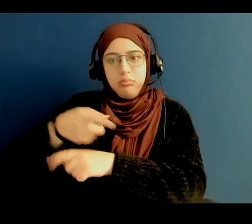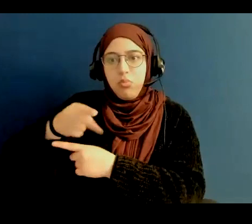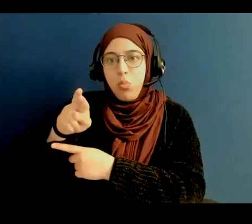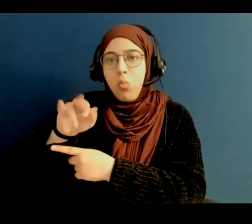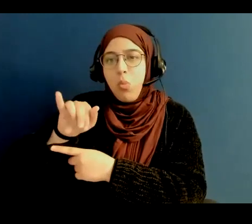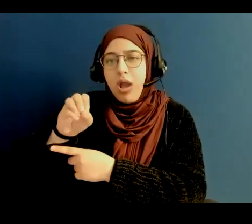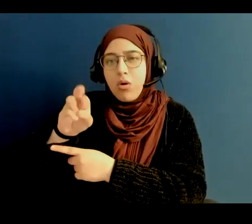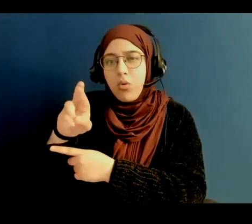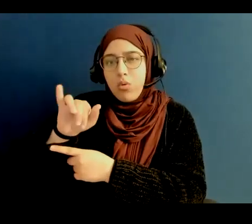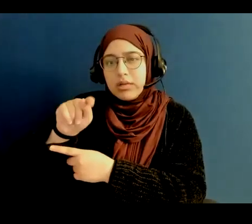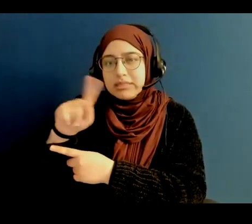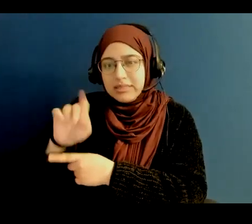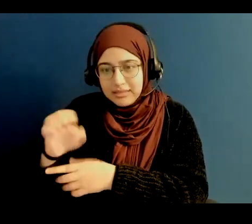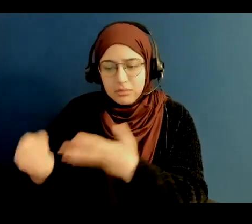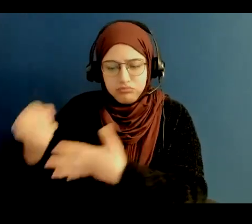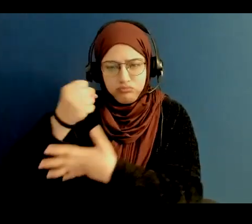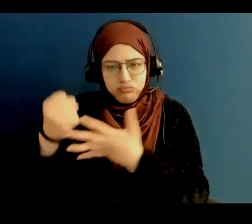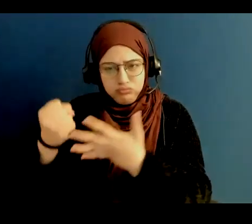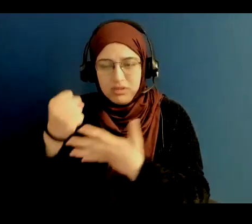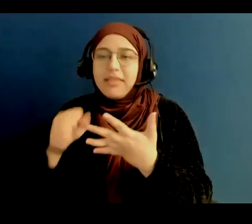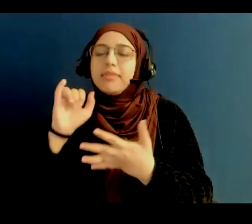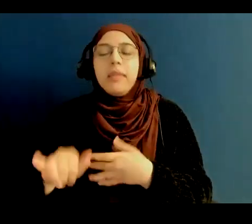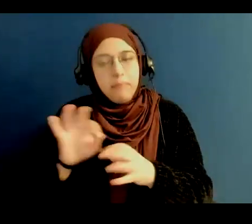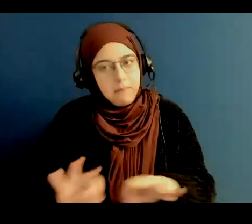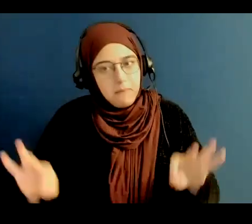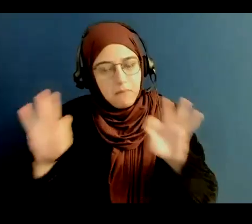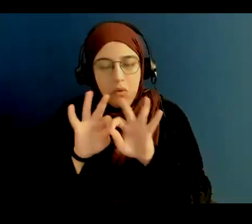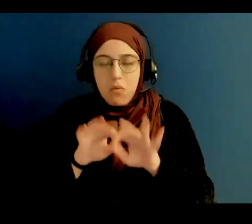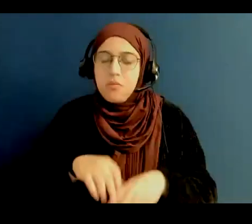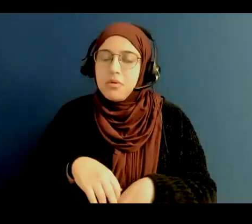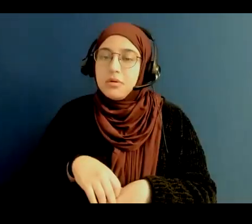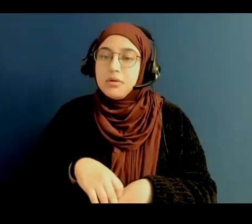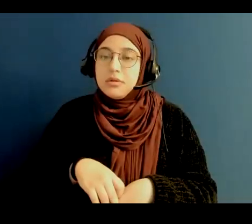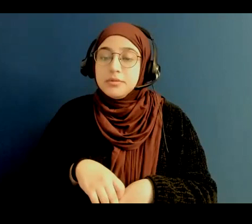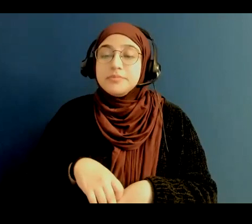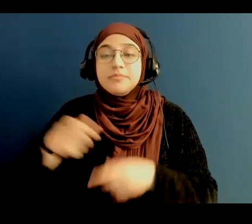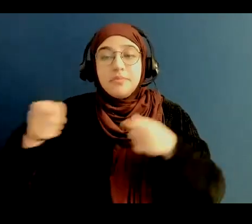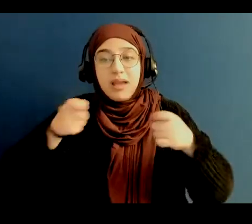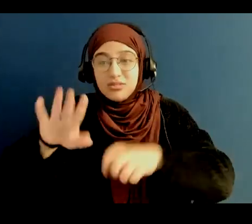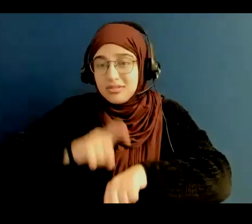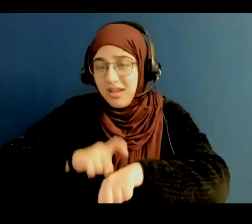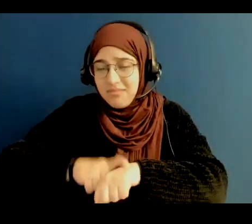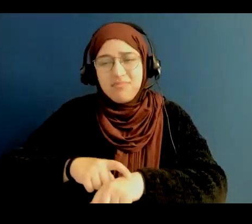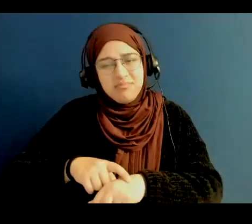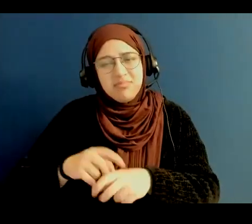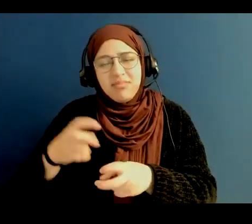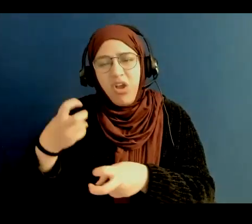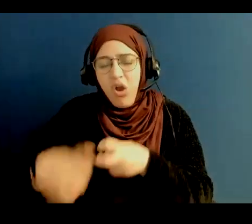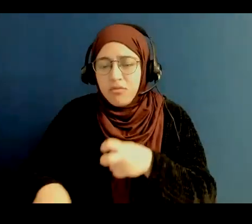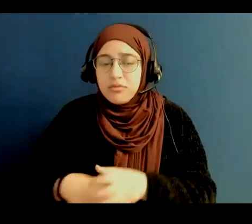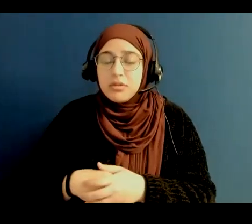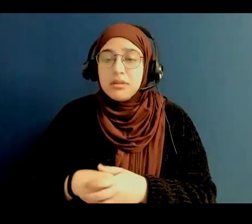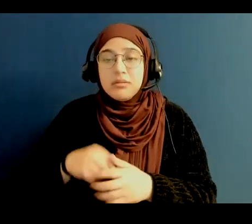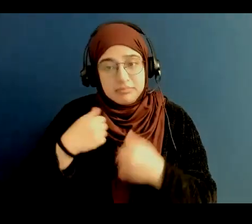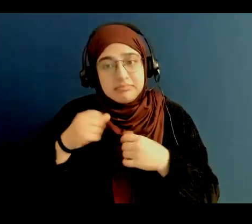Now, managing your time can be very, very hard, but there are different ways in which you can do this. Everybody is different, so there isn't